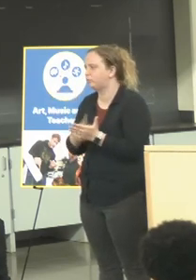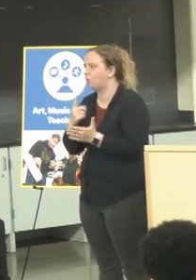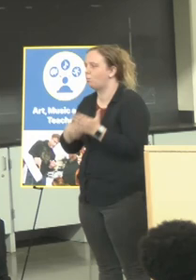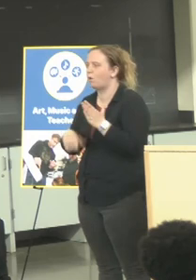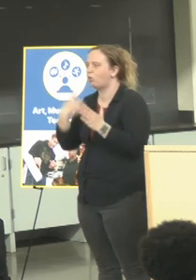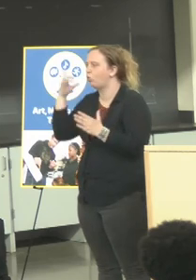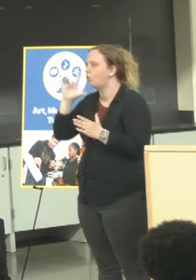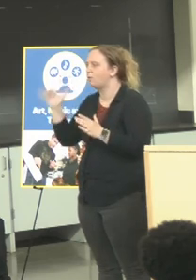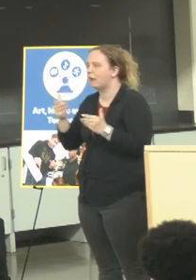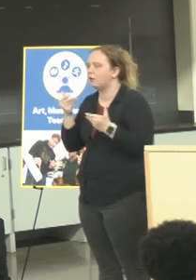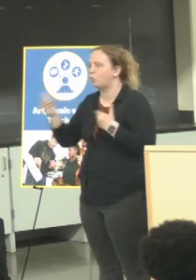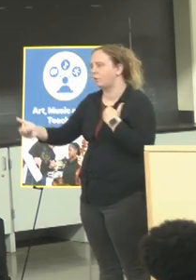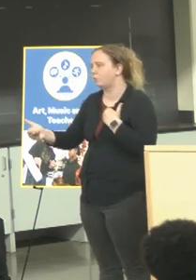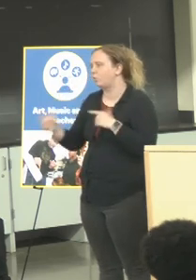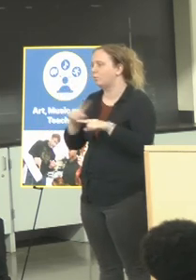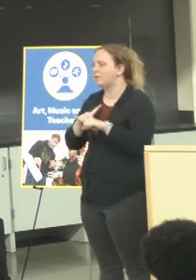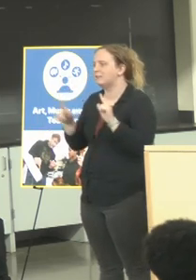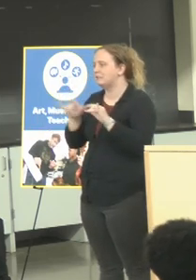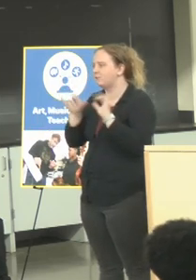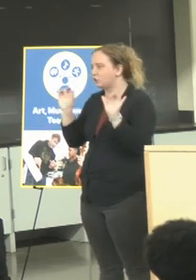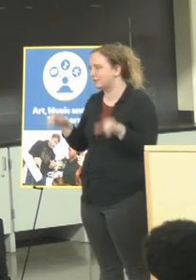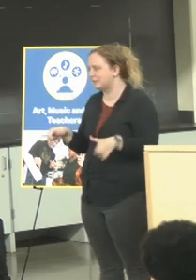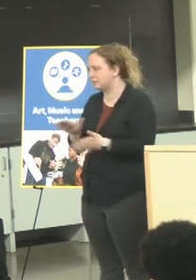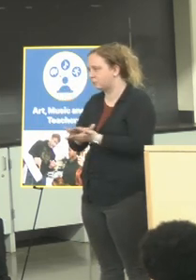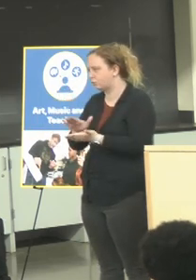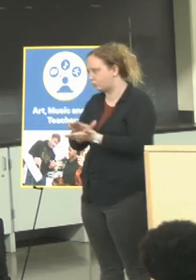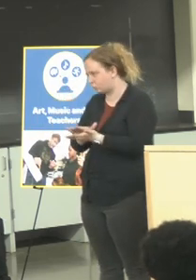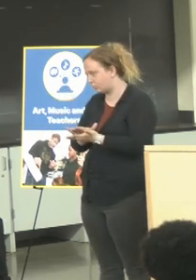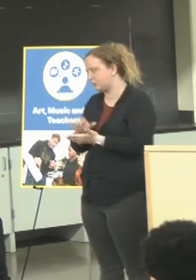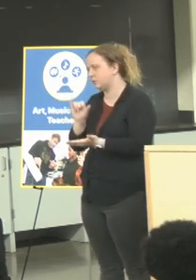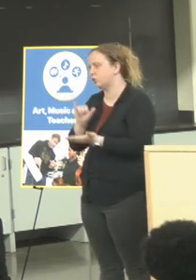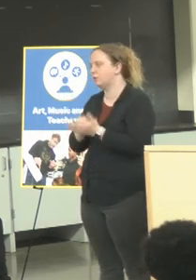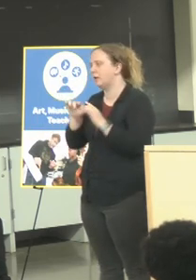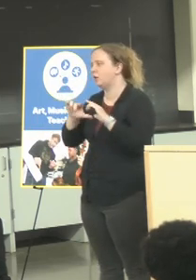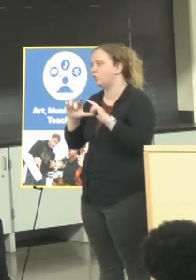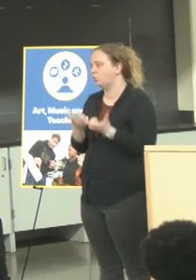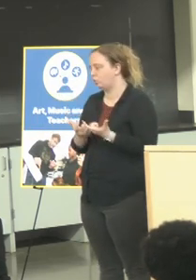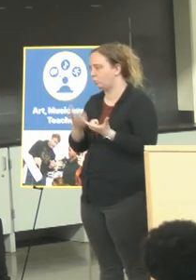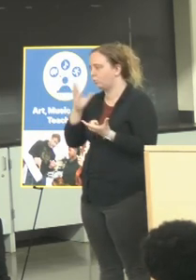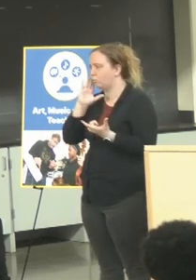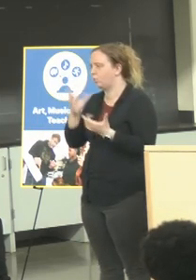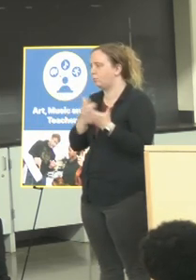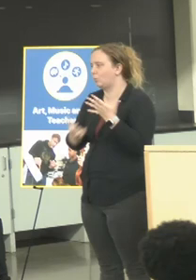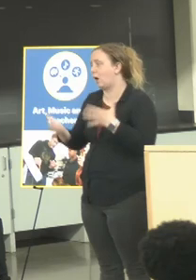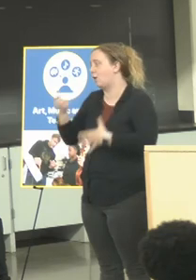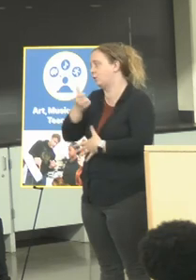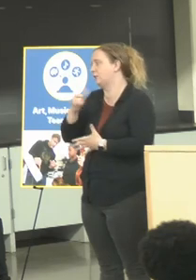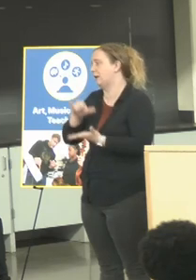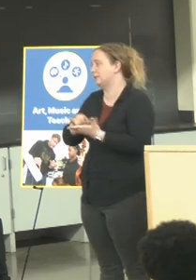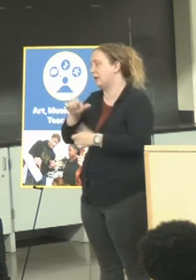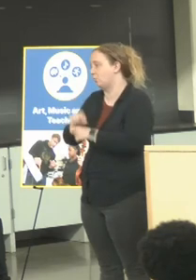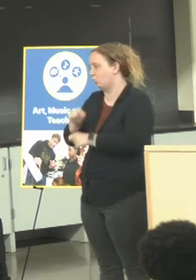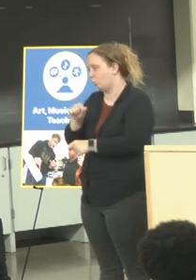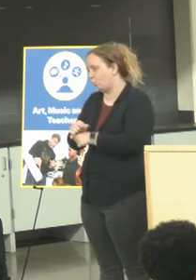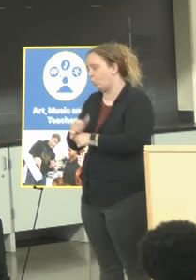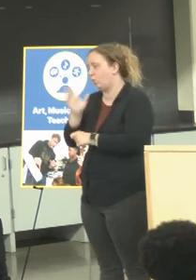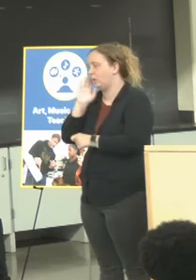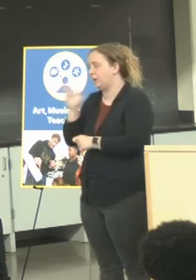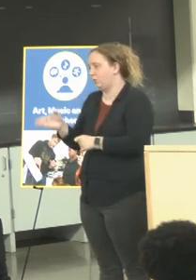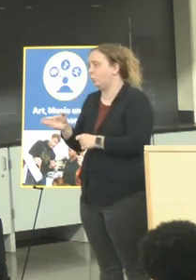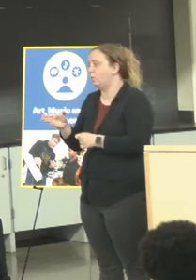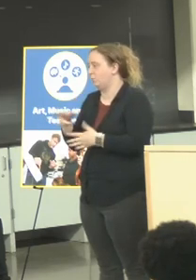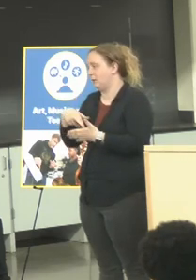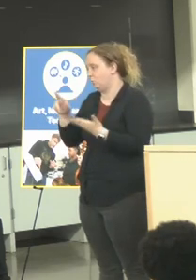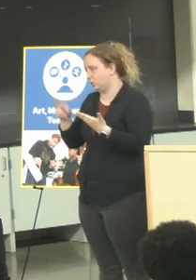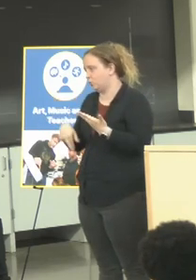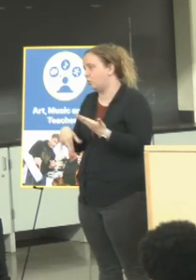so as that group is prioritizing its work, that would sort of be coming out of their work as to